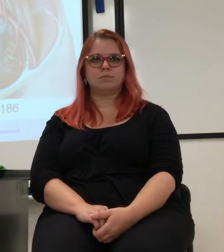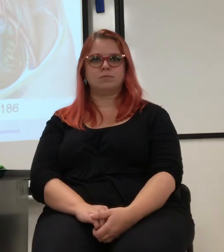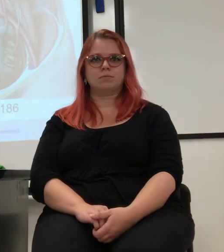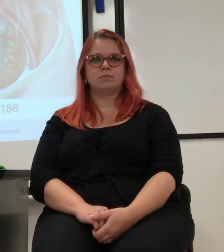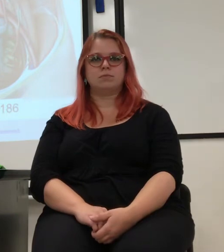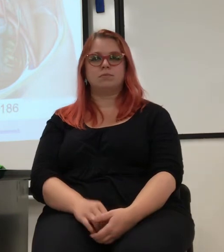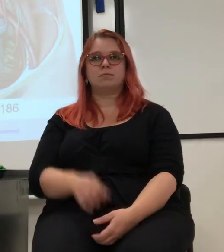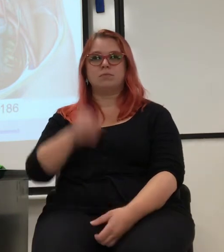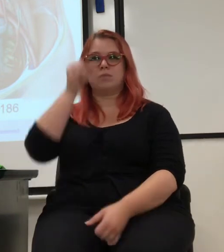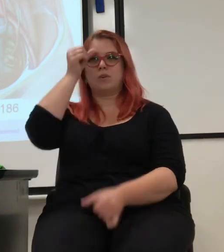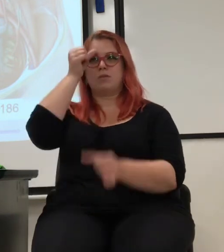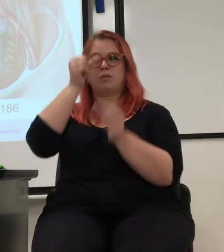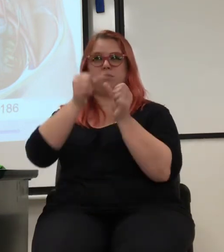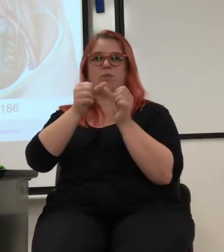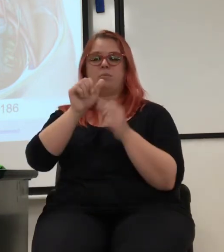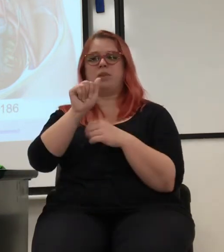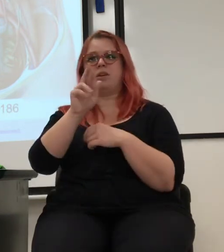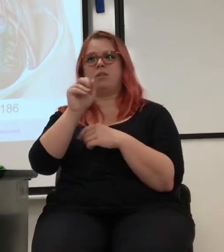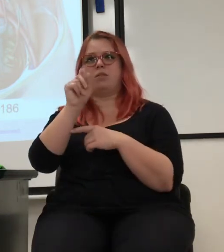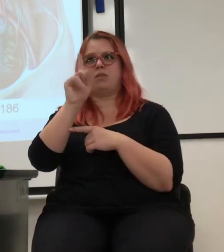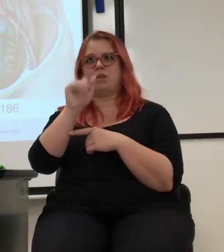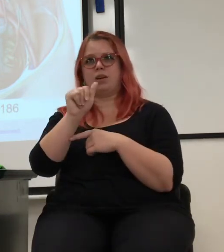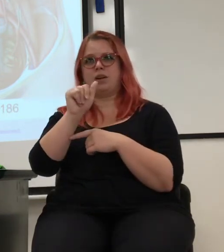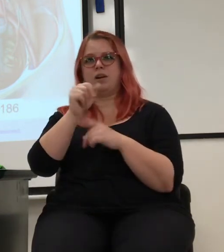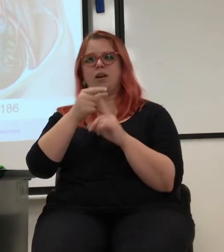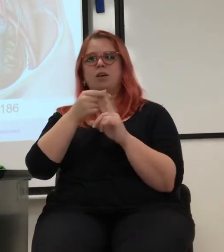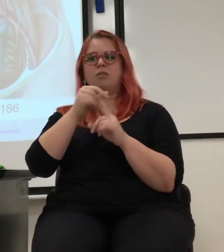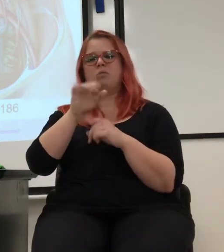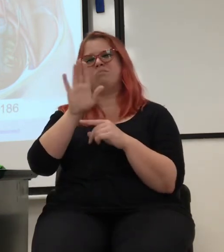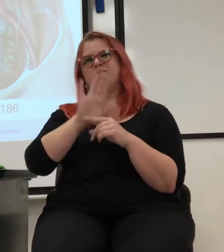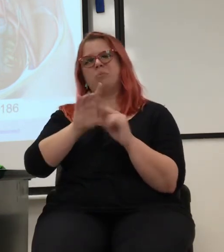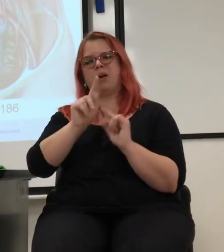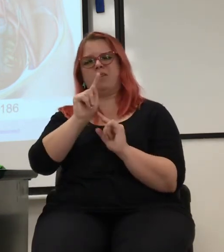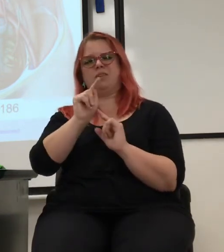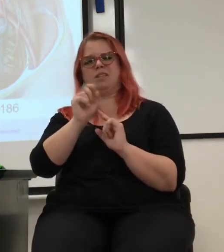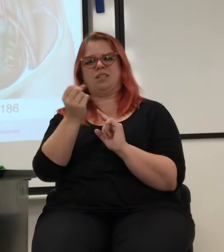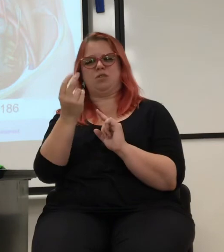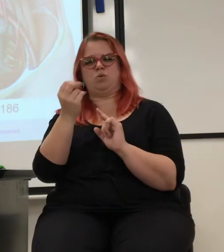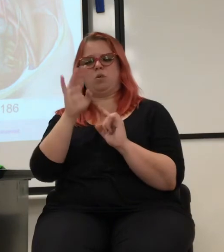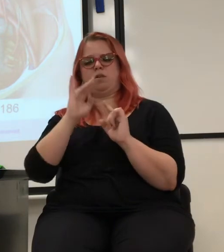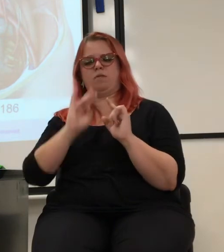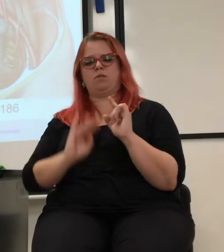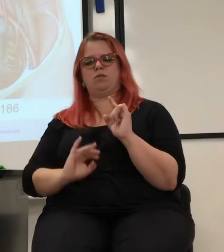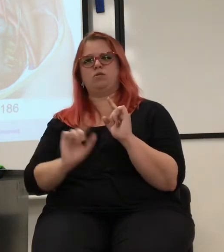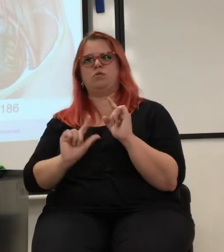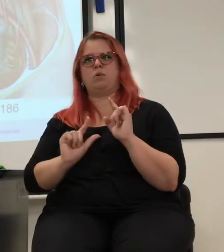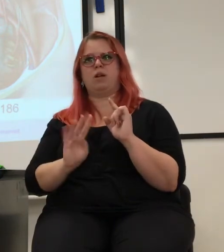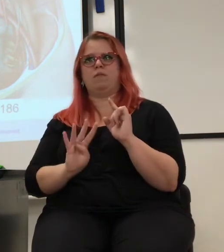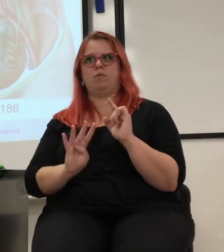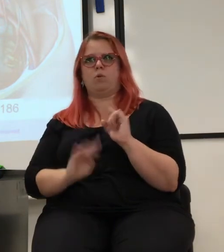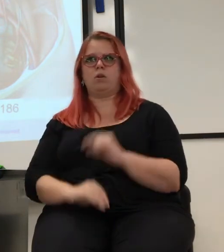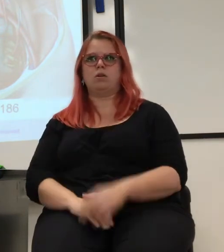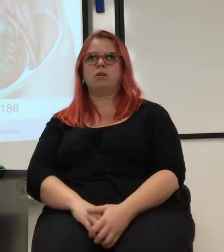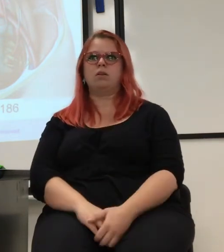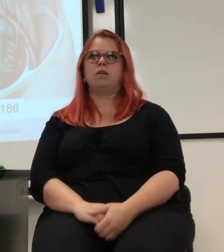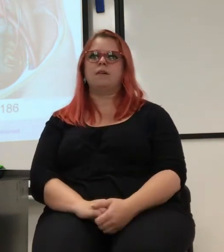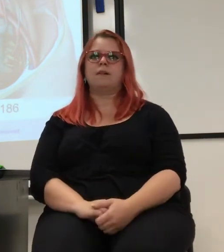Remember, that runs from the level of about T12 to L4